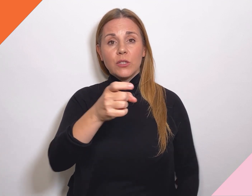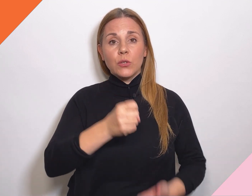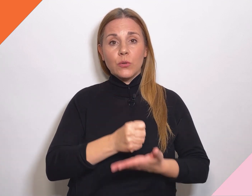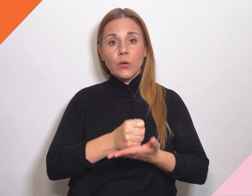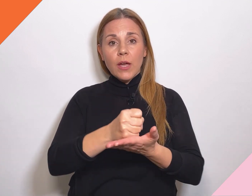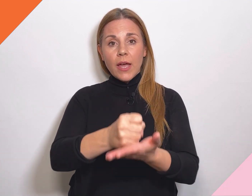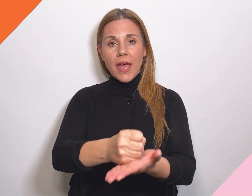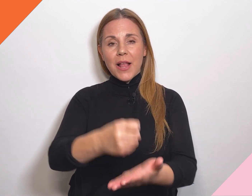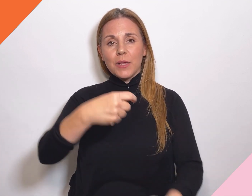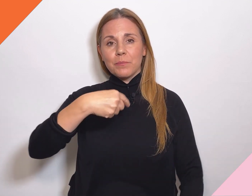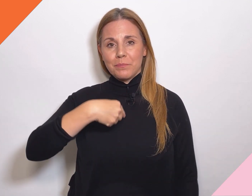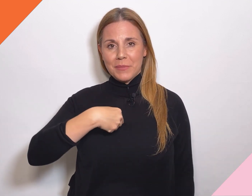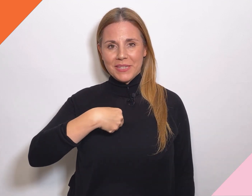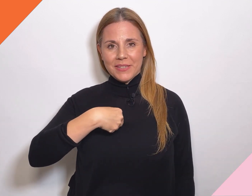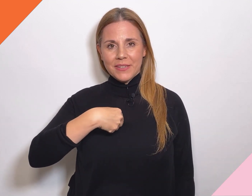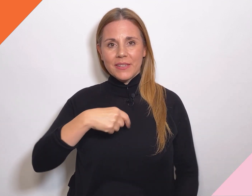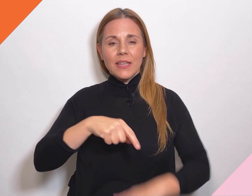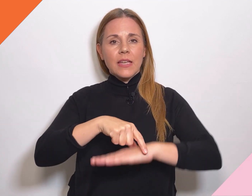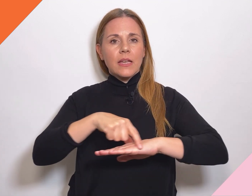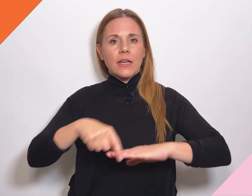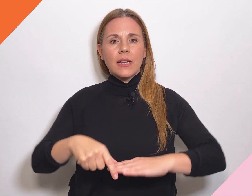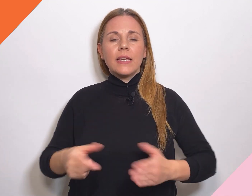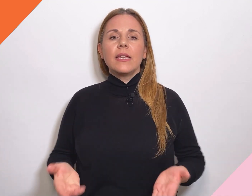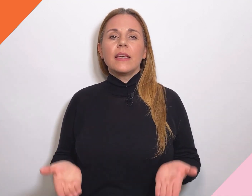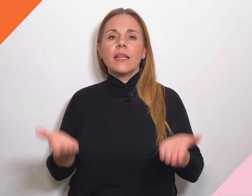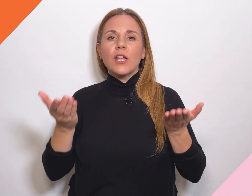you help me. Clean up,